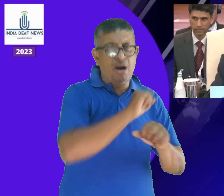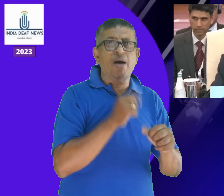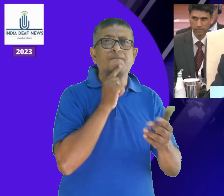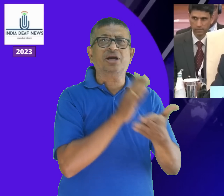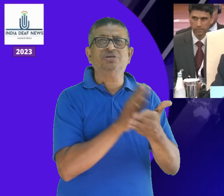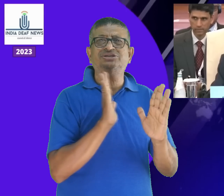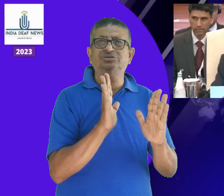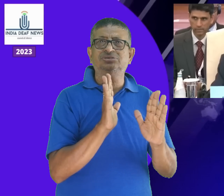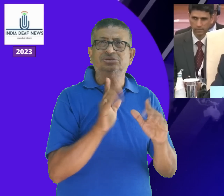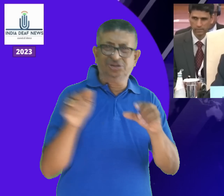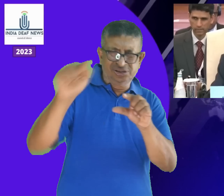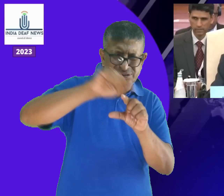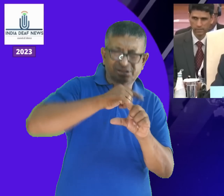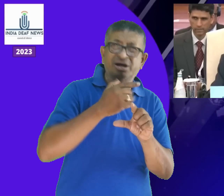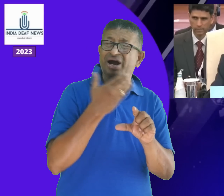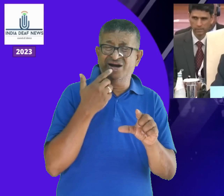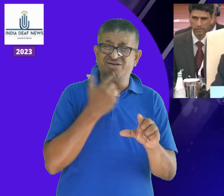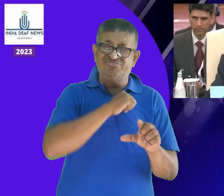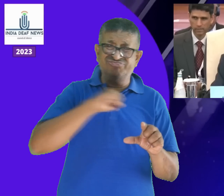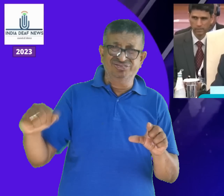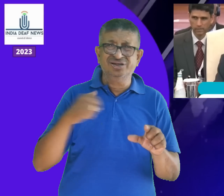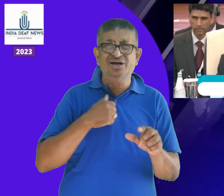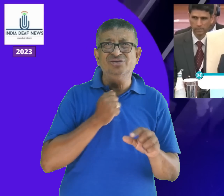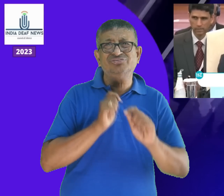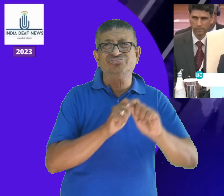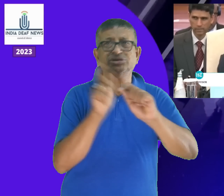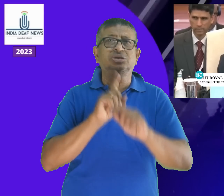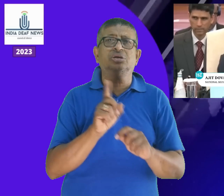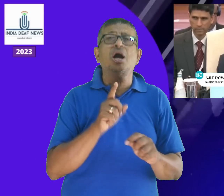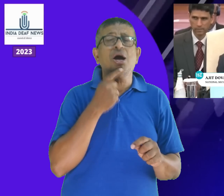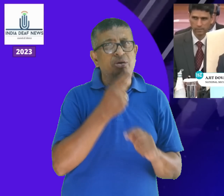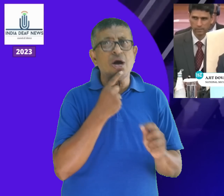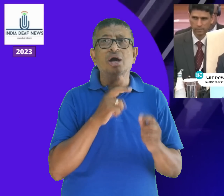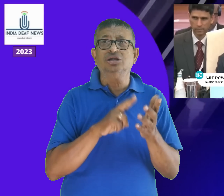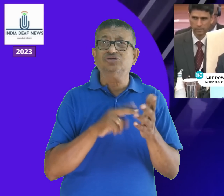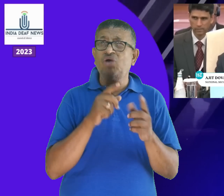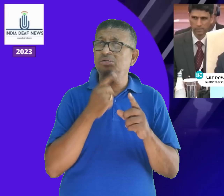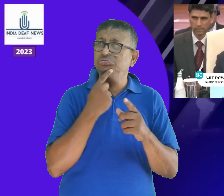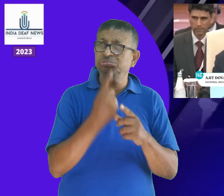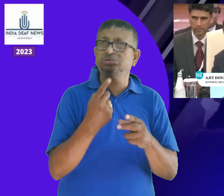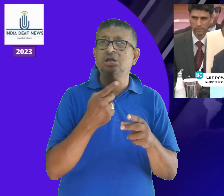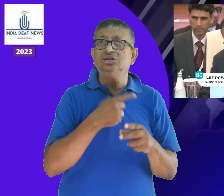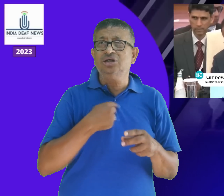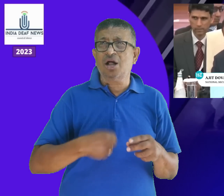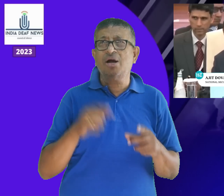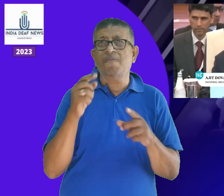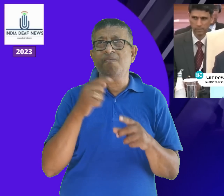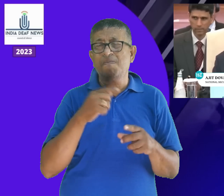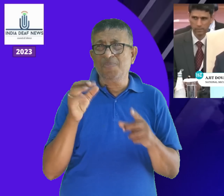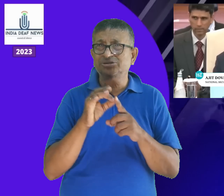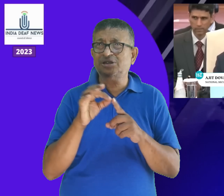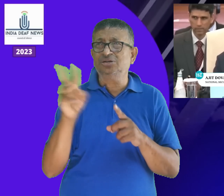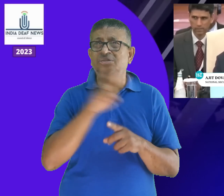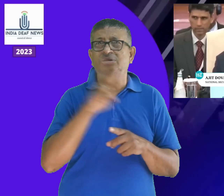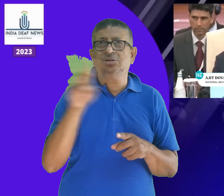The Charter calls upon member states to have mutual respect for sovereignty, territorial integrity